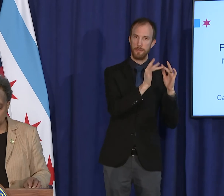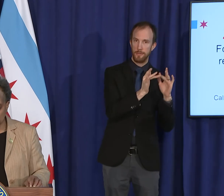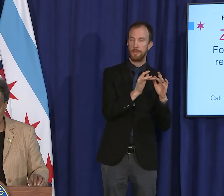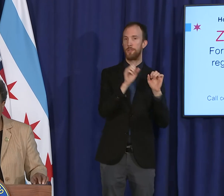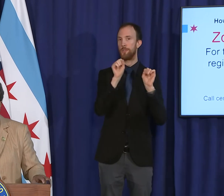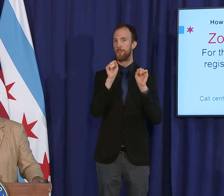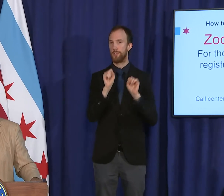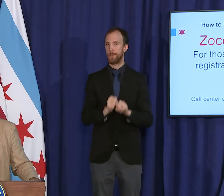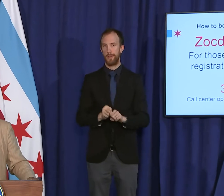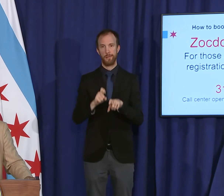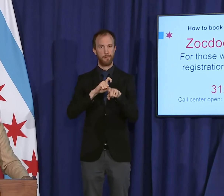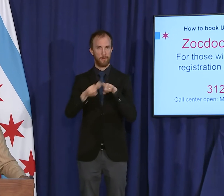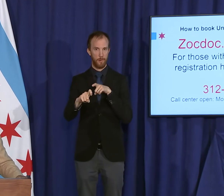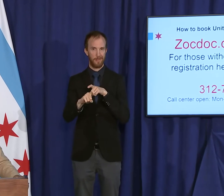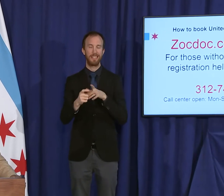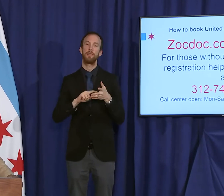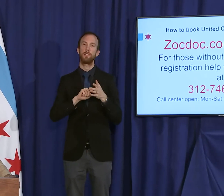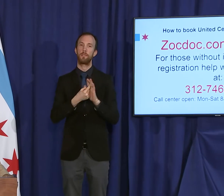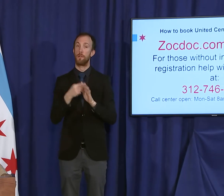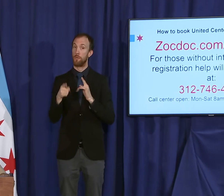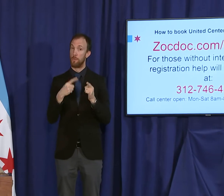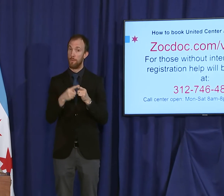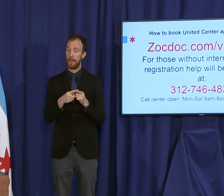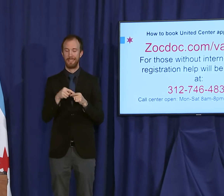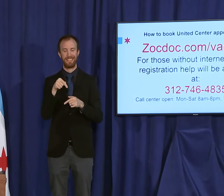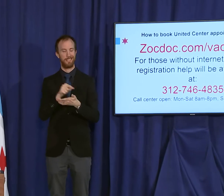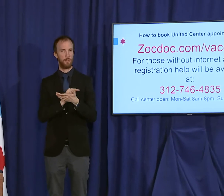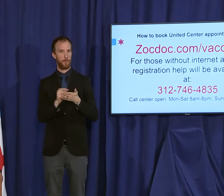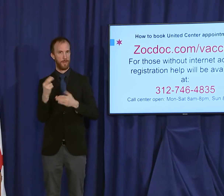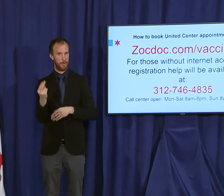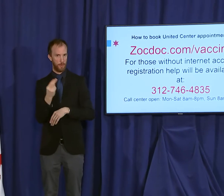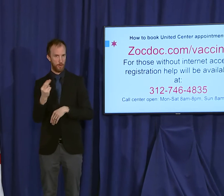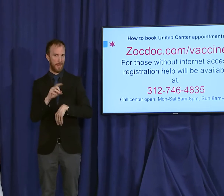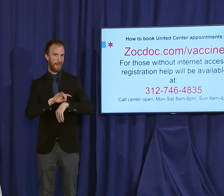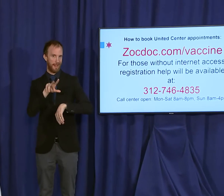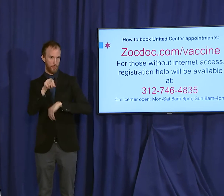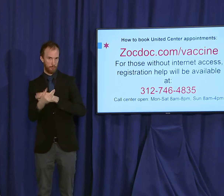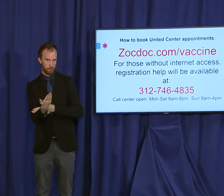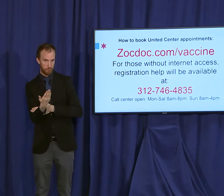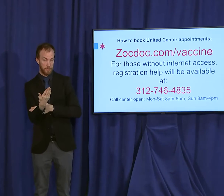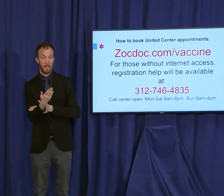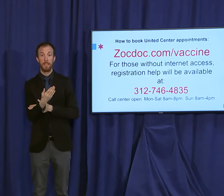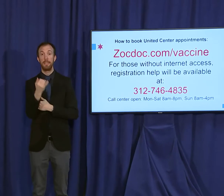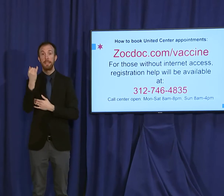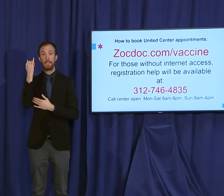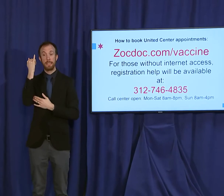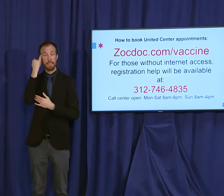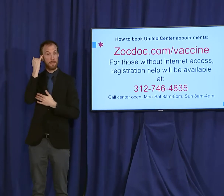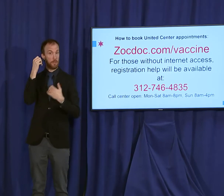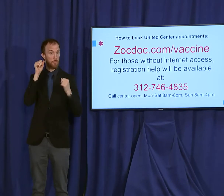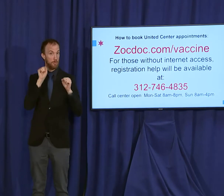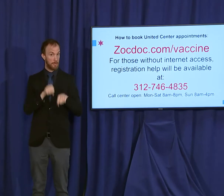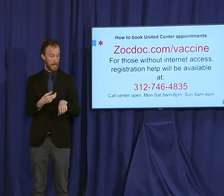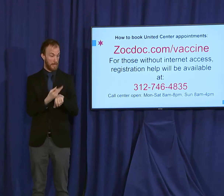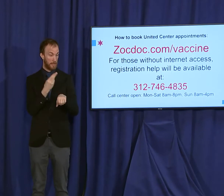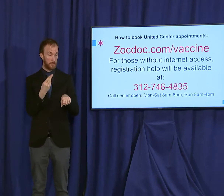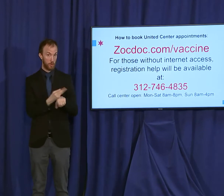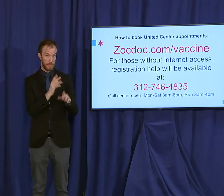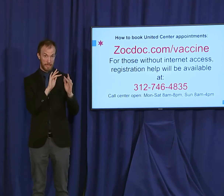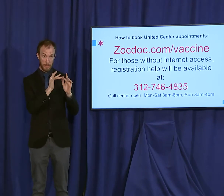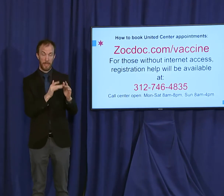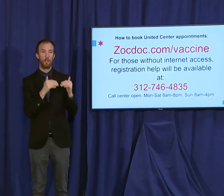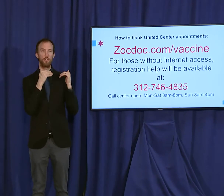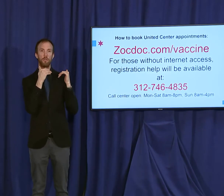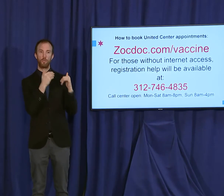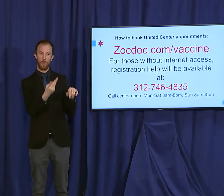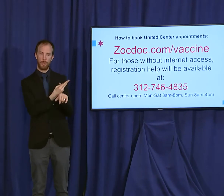at 8:30 a.m. And we encourage those who have access to the site to go there first and save the phone number for